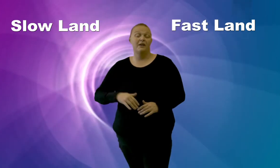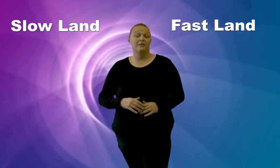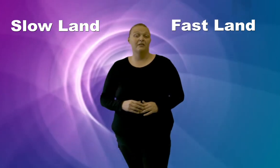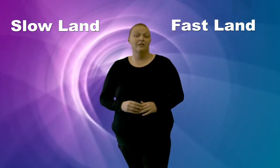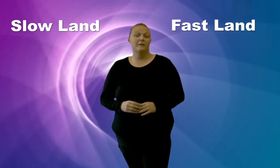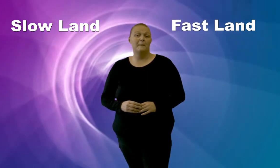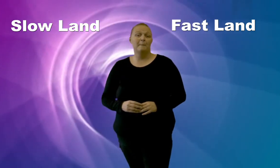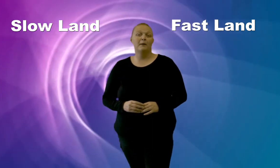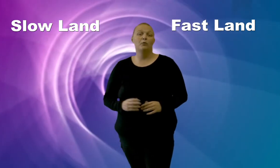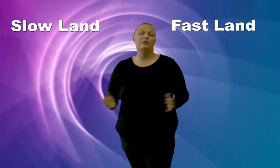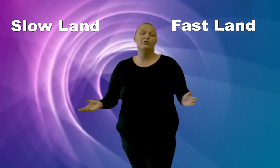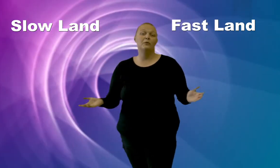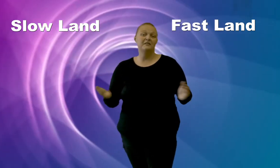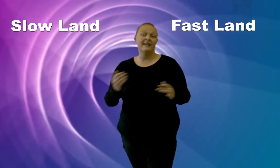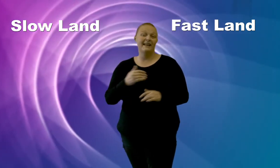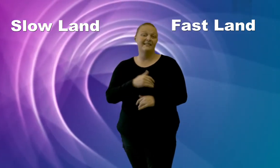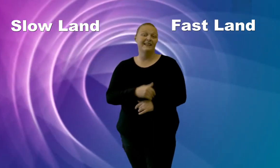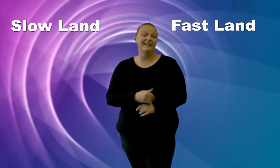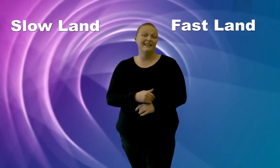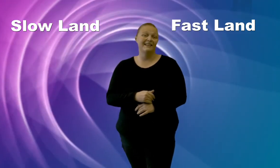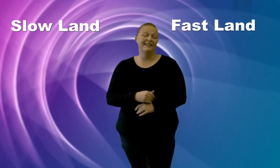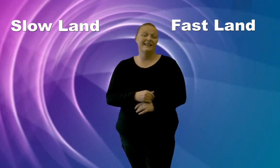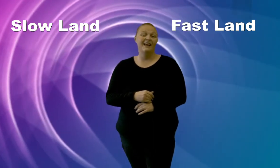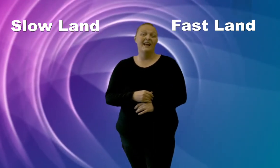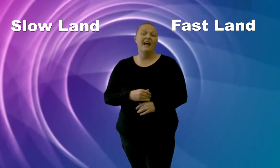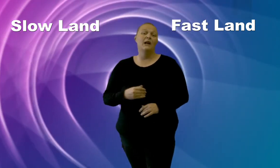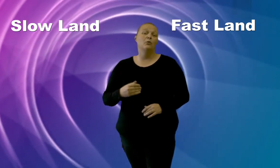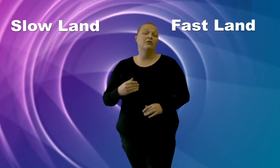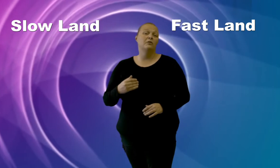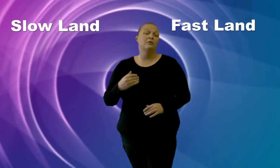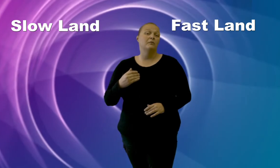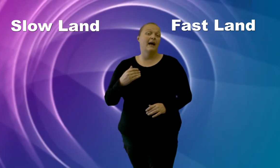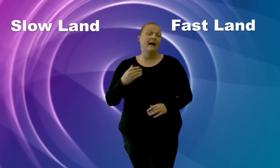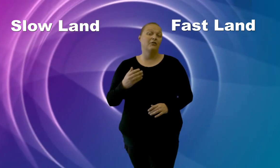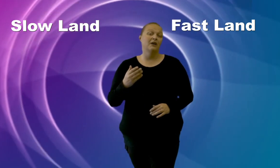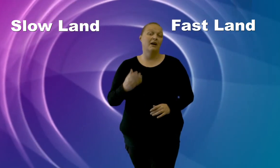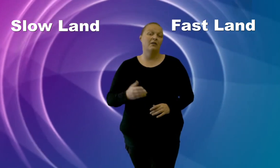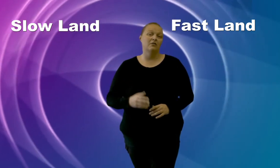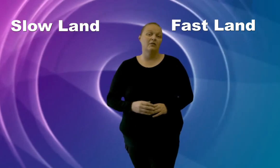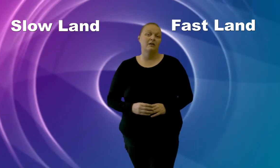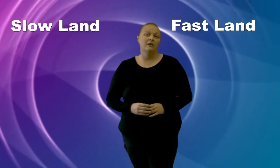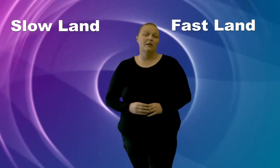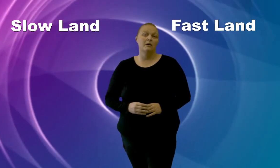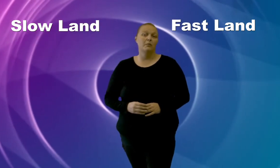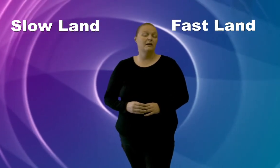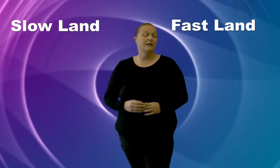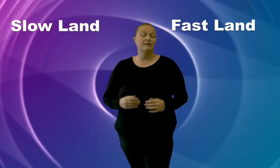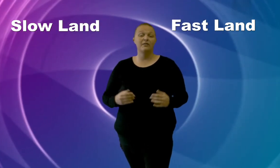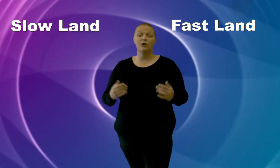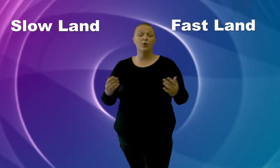Character, would you switch lands again? And would you have your character pretend as if they're going